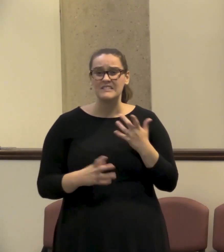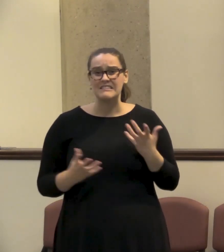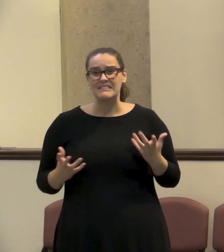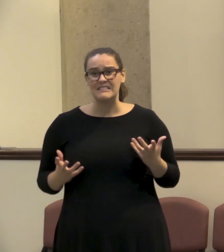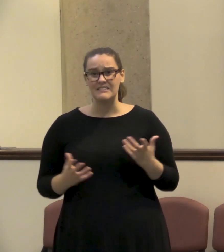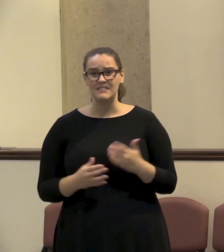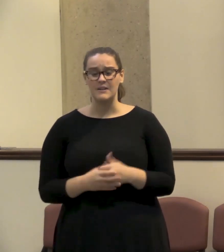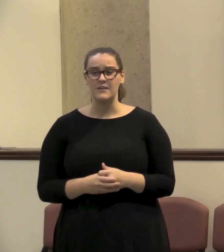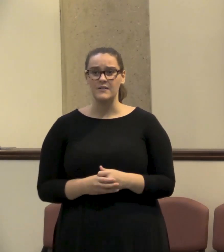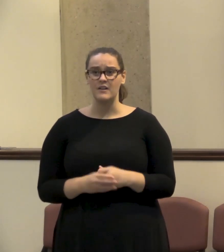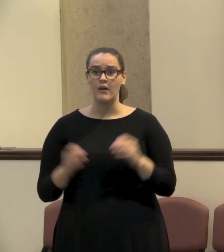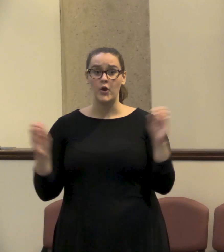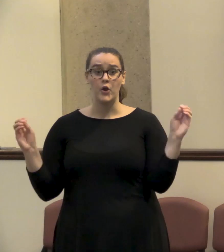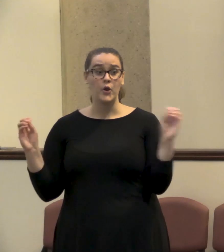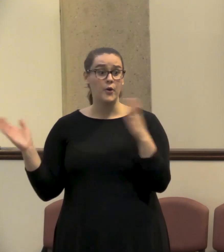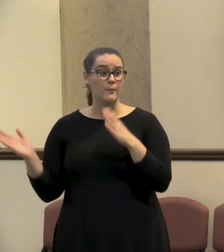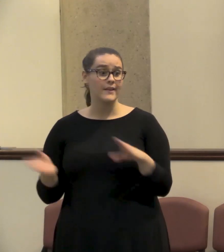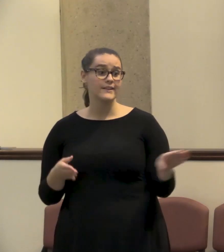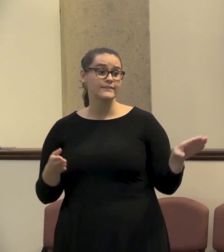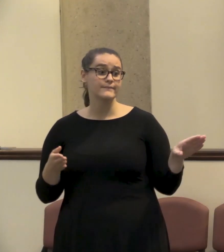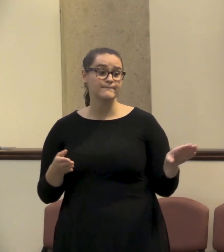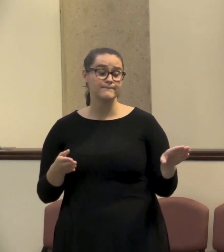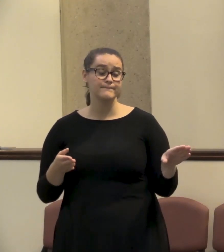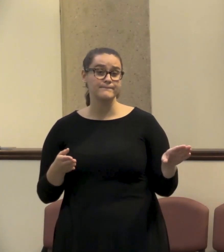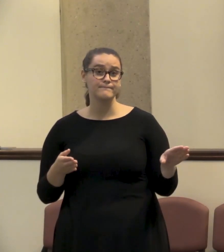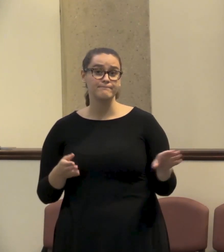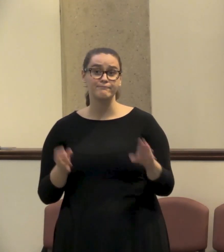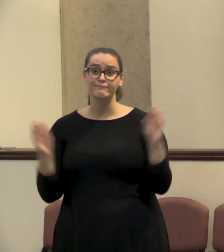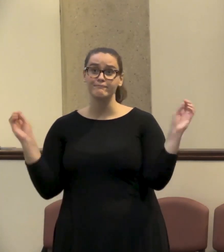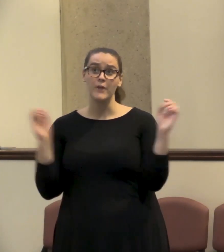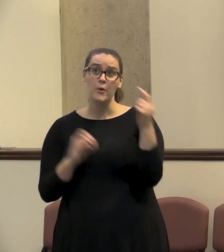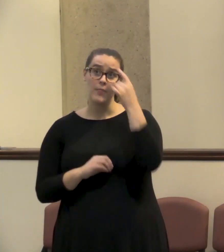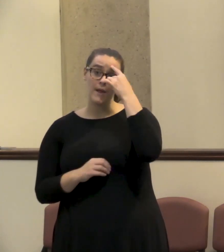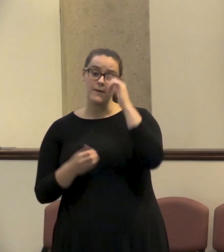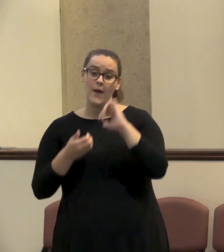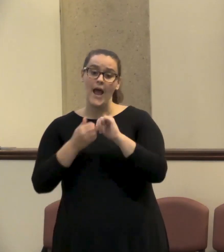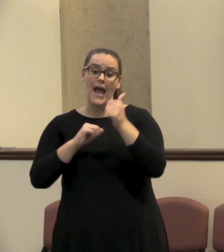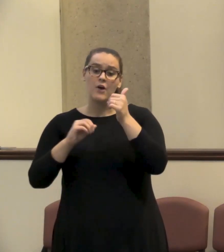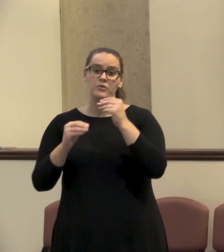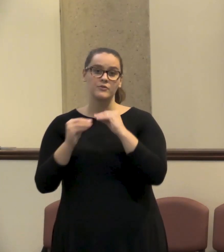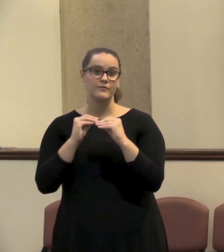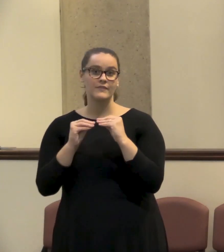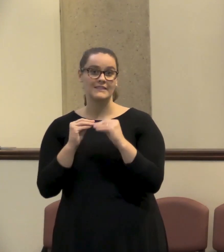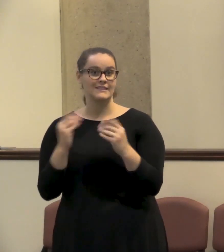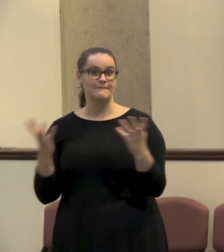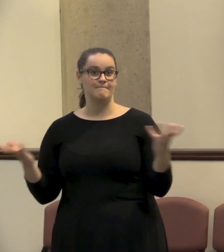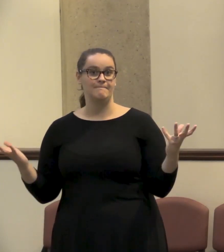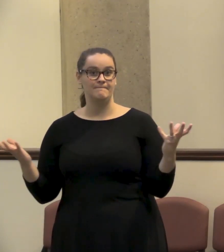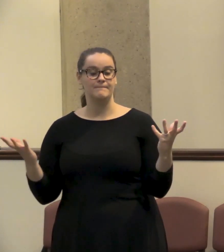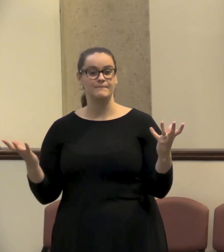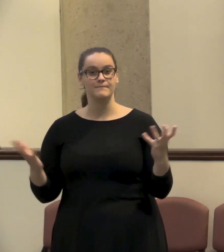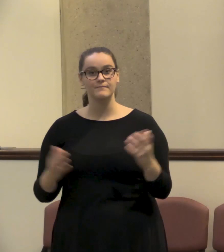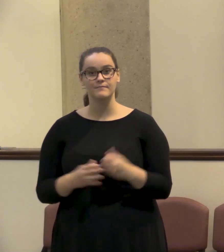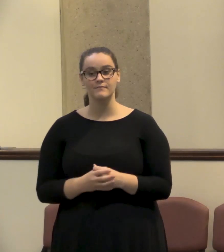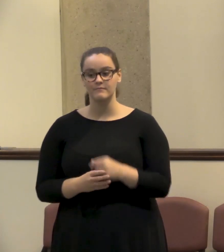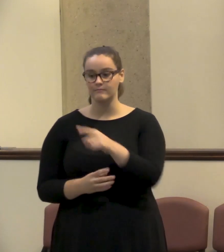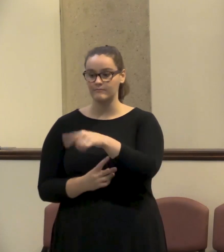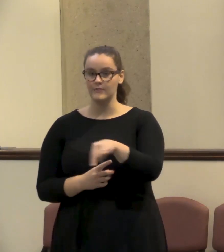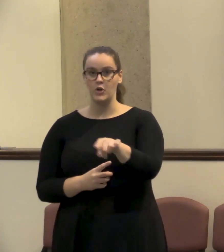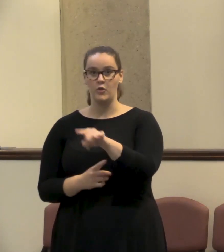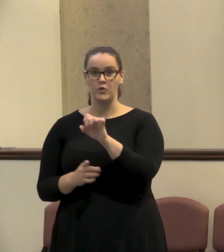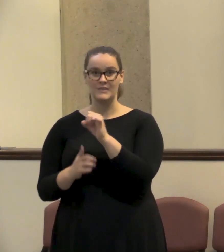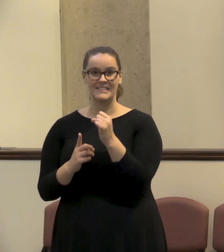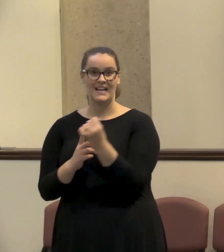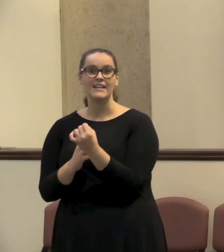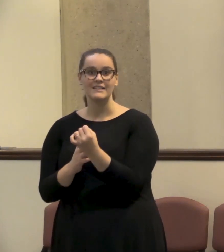have absolutely no plans and no thought about how to deal with those impacts on those societies.